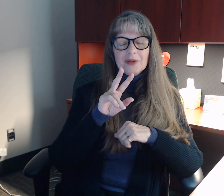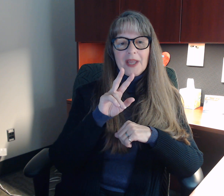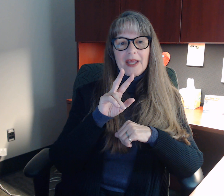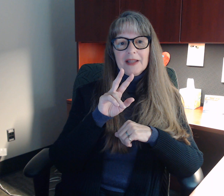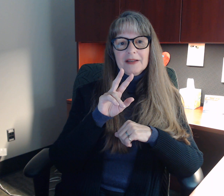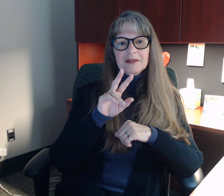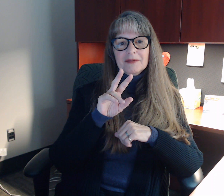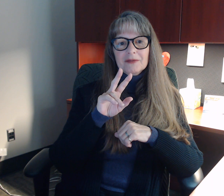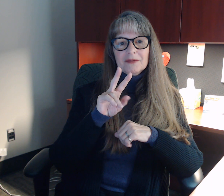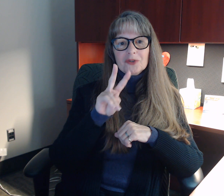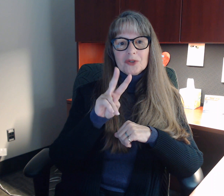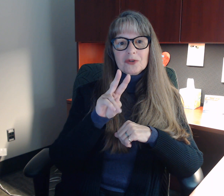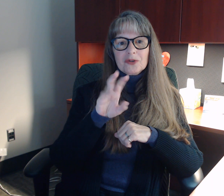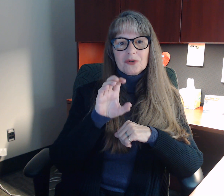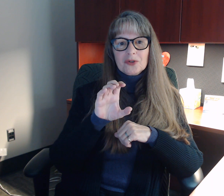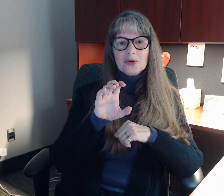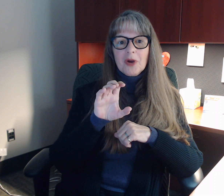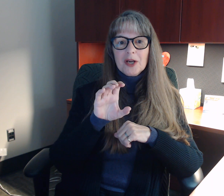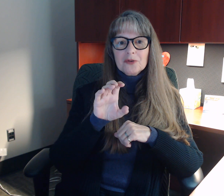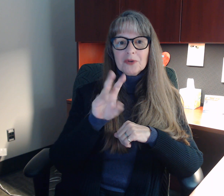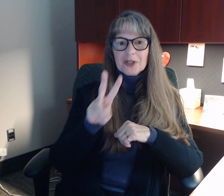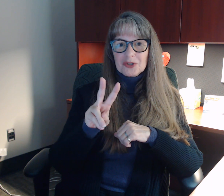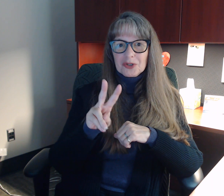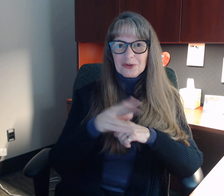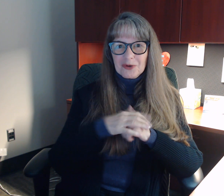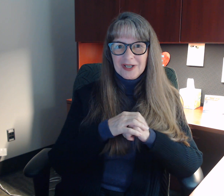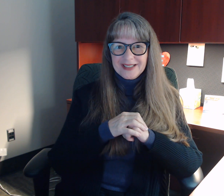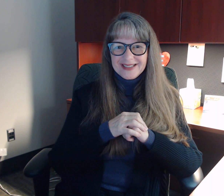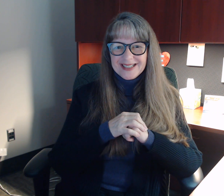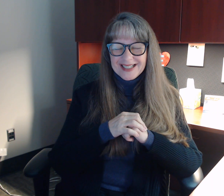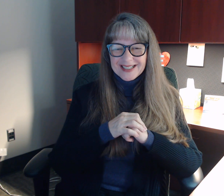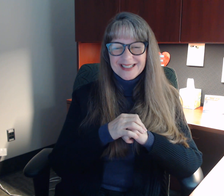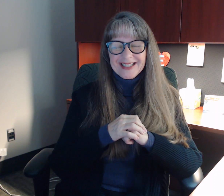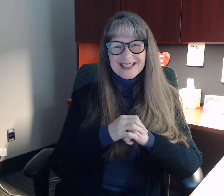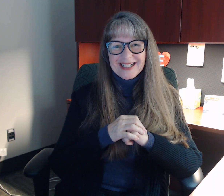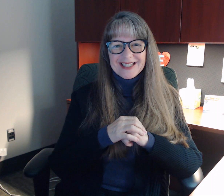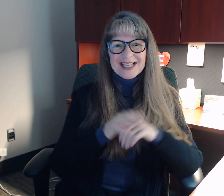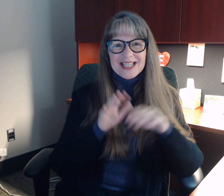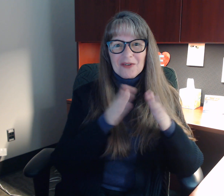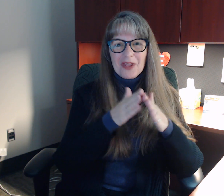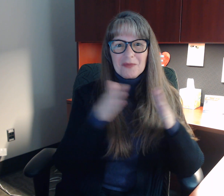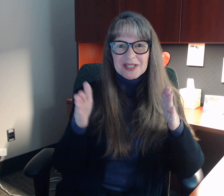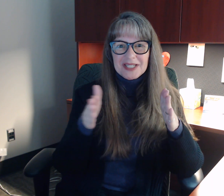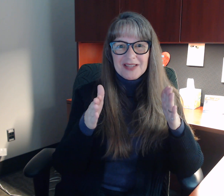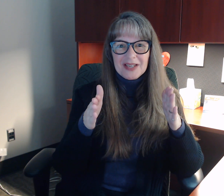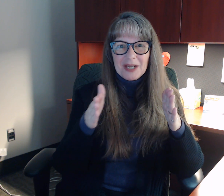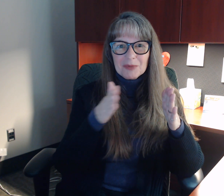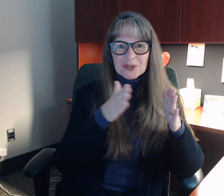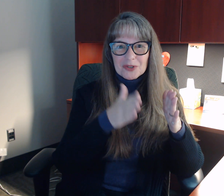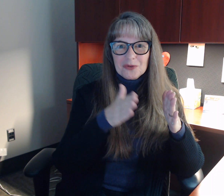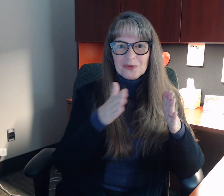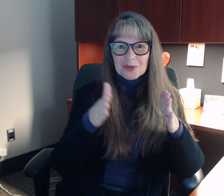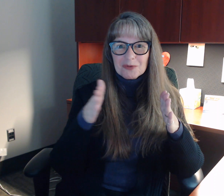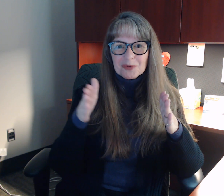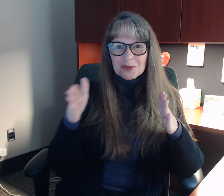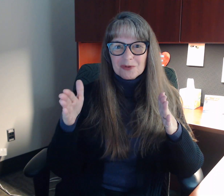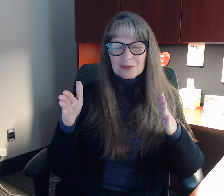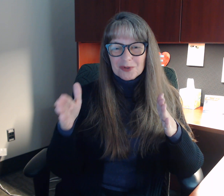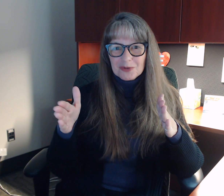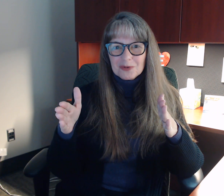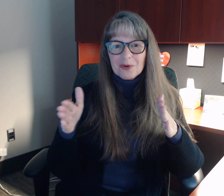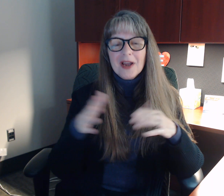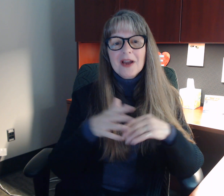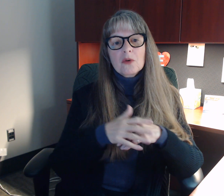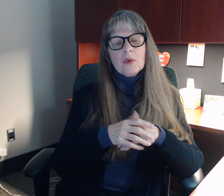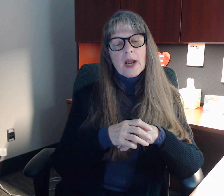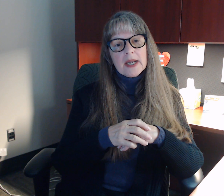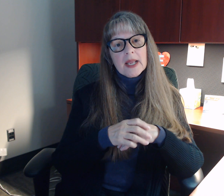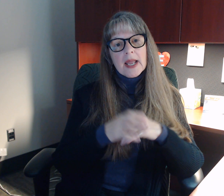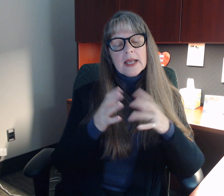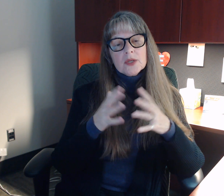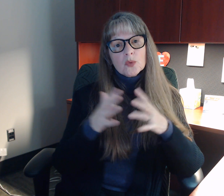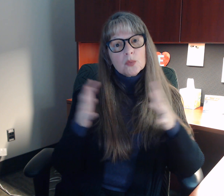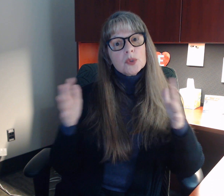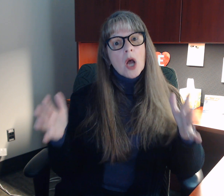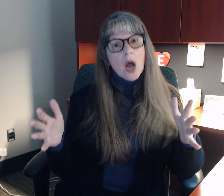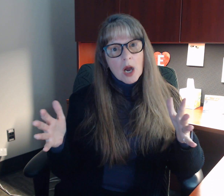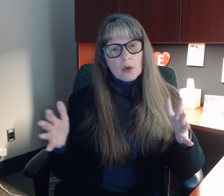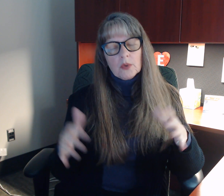and 202, because that's how they would see the numbers, 2002, right? And so it was awkward, and there